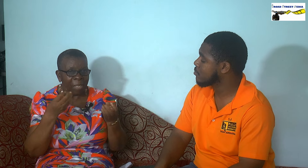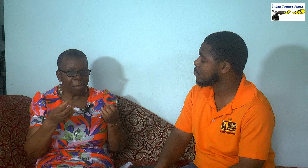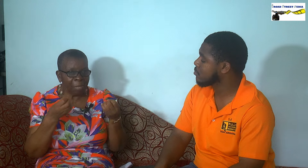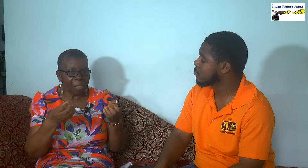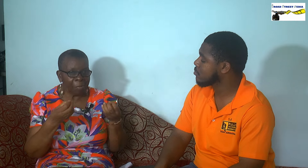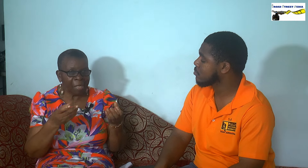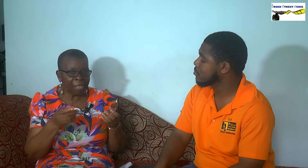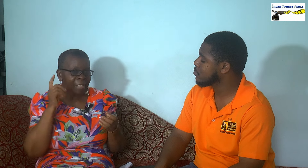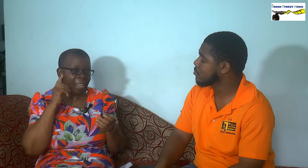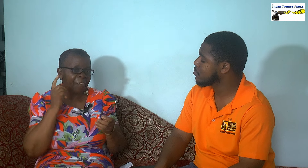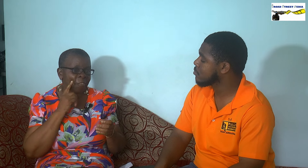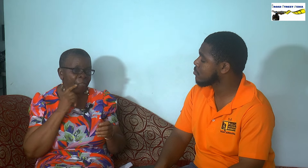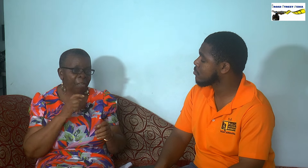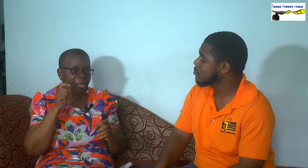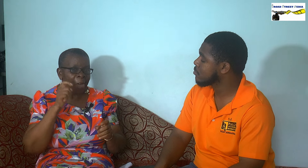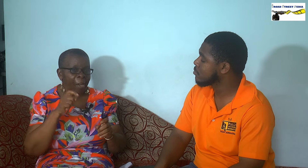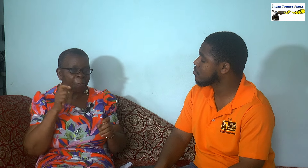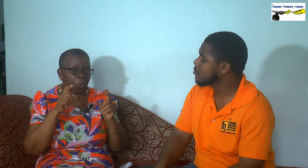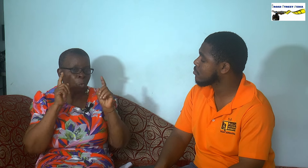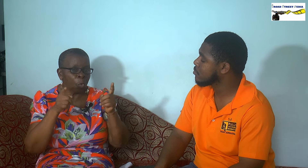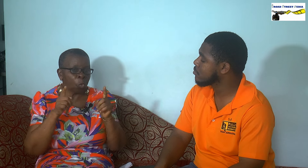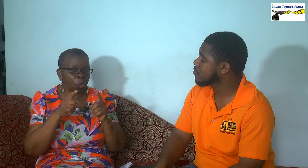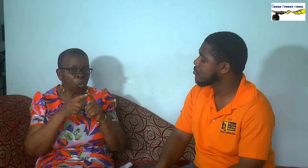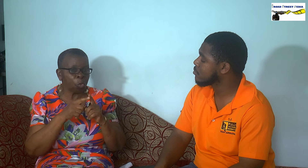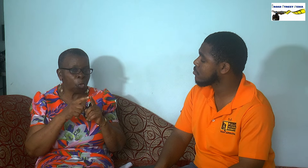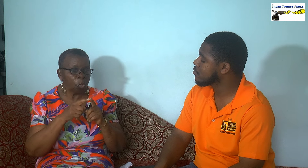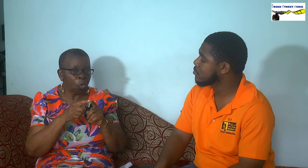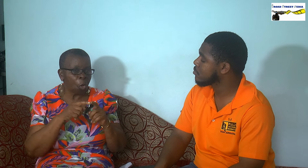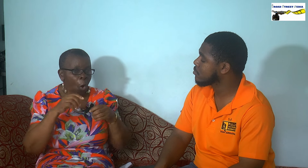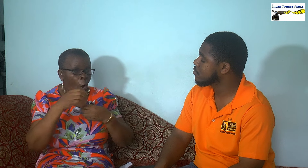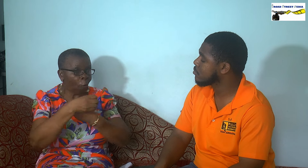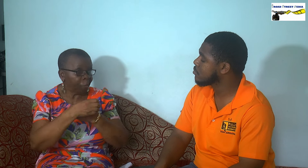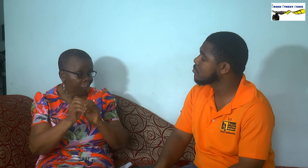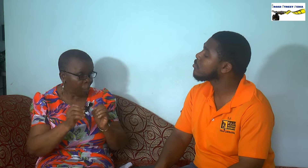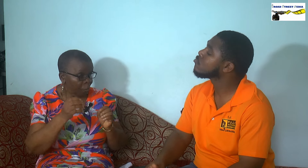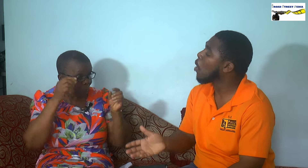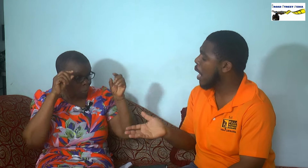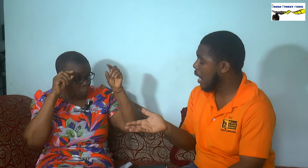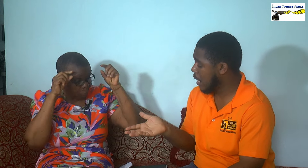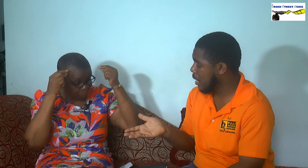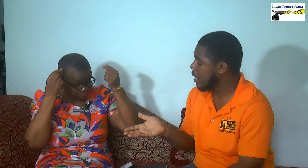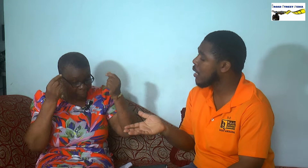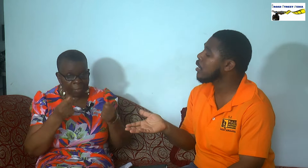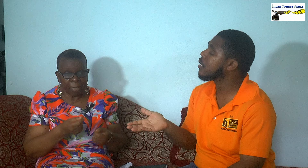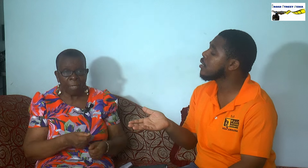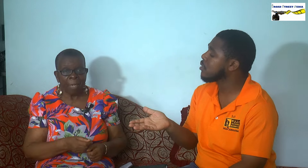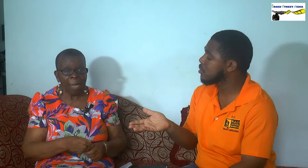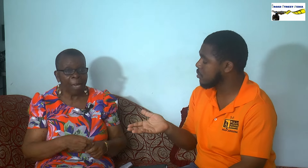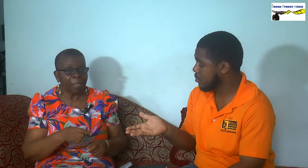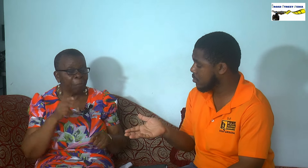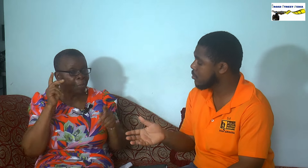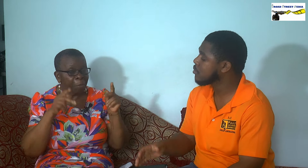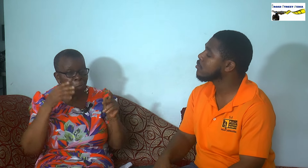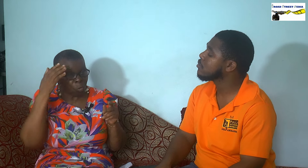many, many, many deaf have to go to offices for the government, and the people